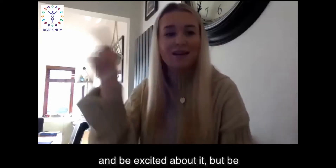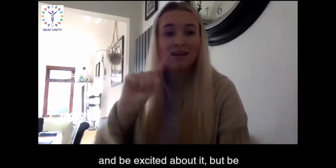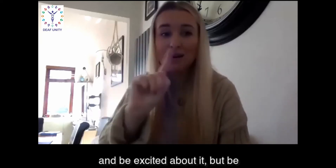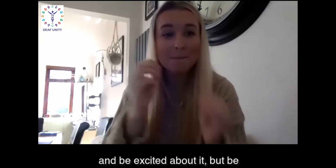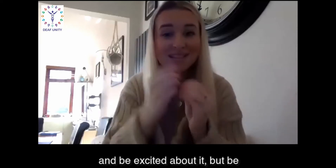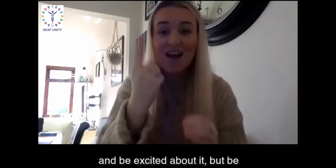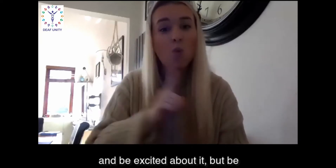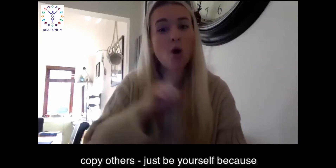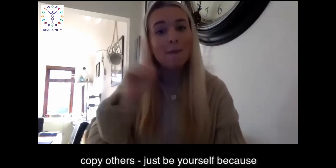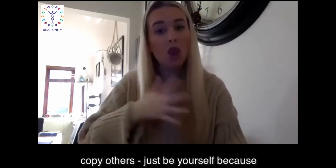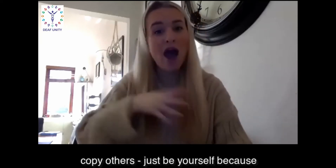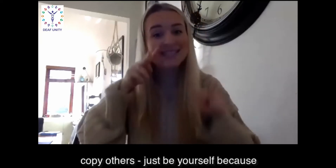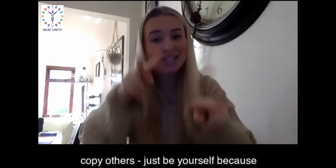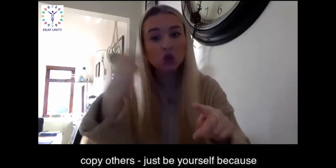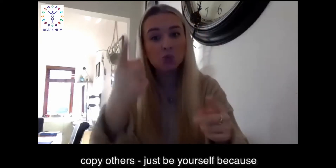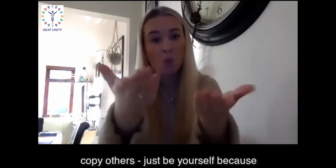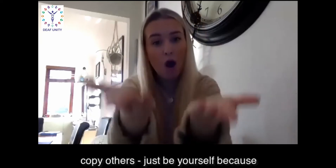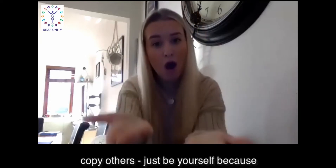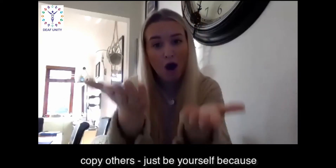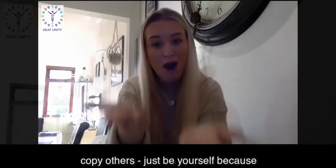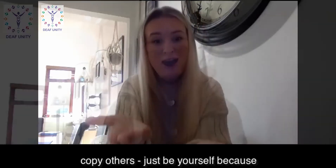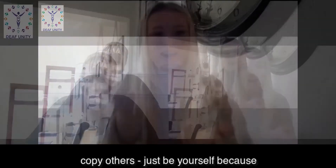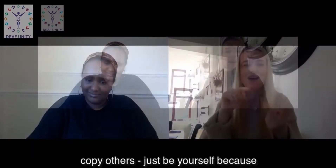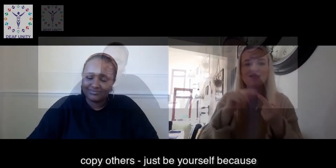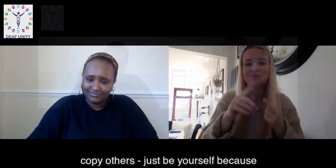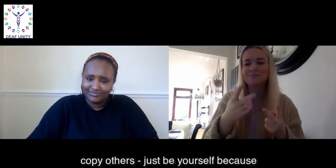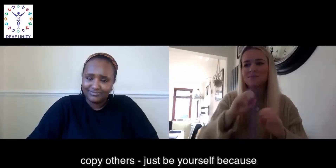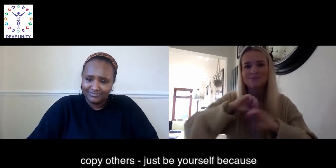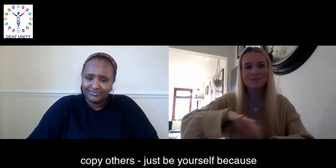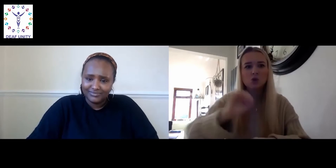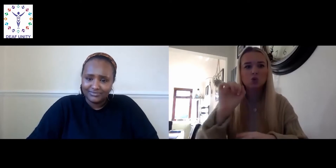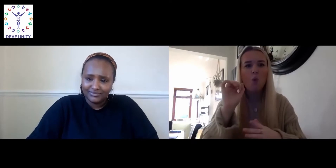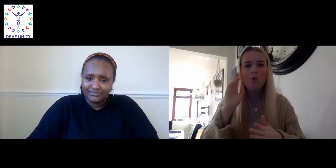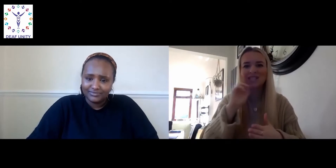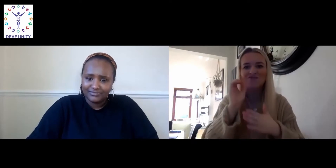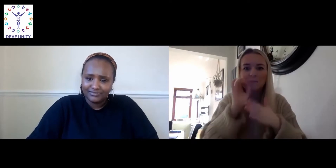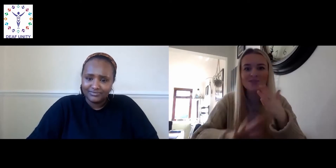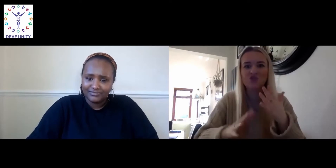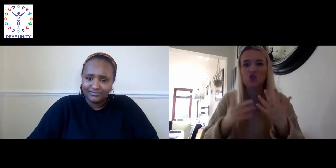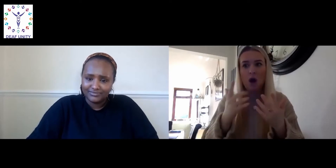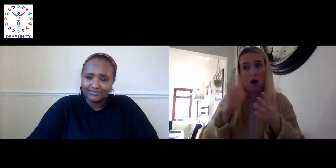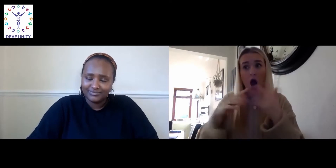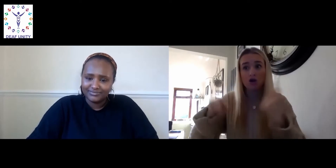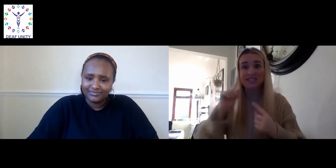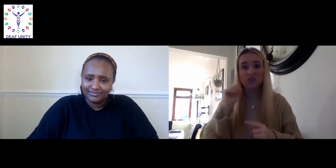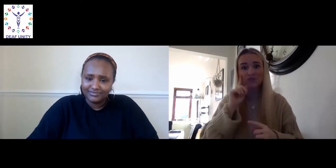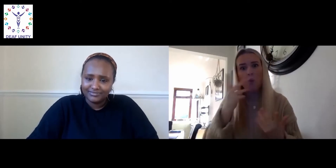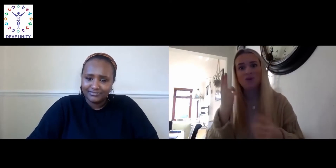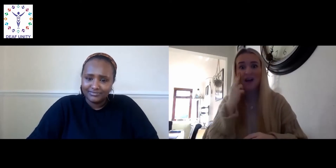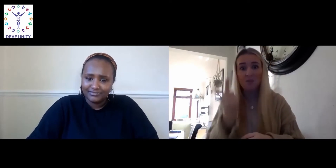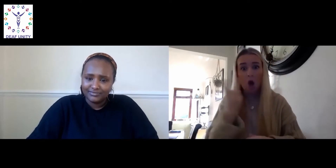try and change or to copy others, just be yourself, because people like to see who you are. Talk about your